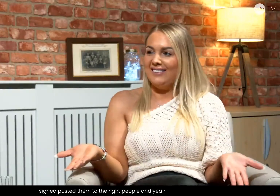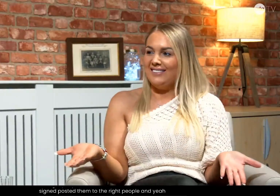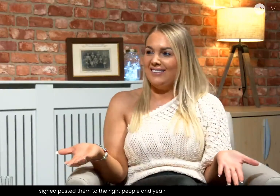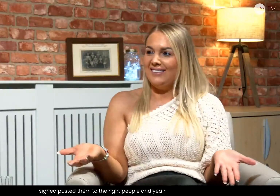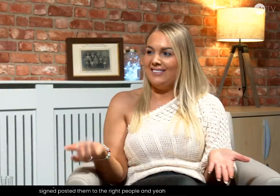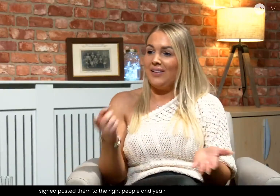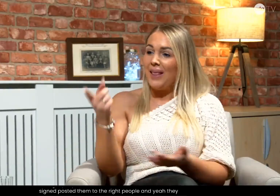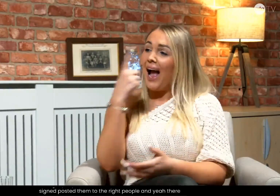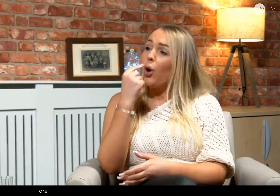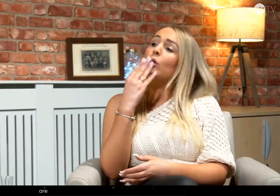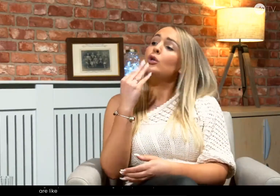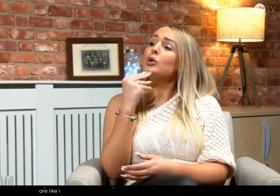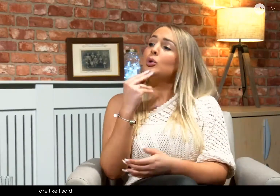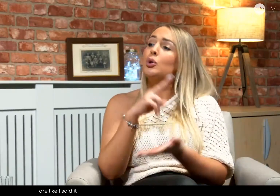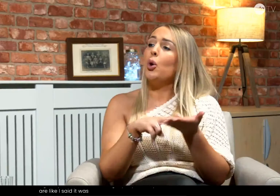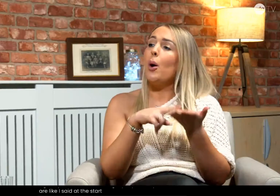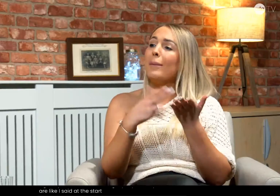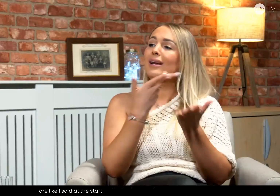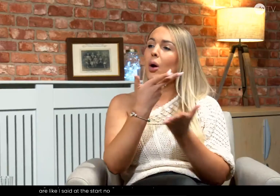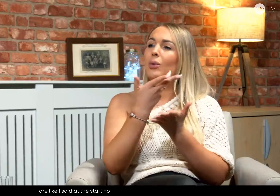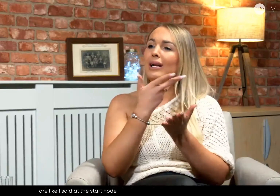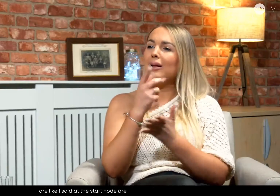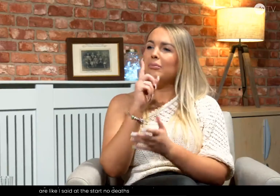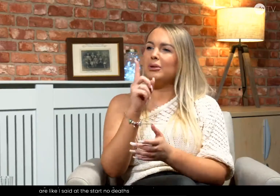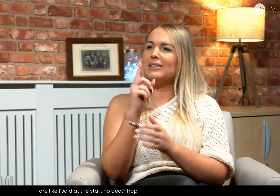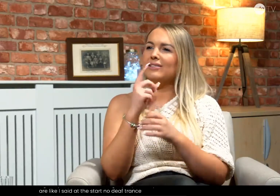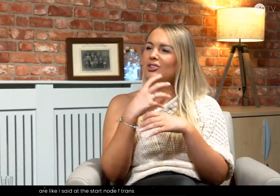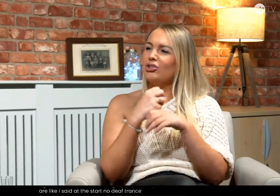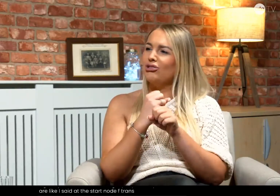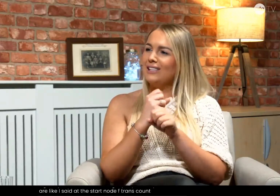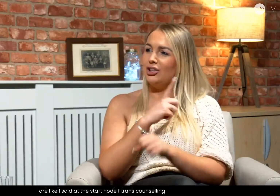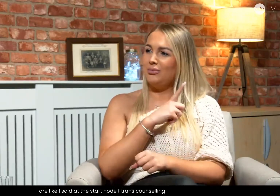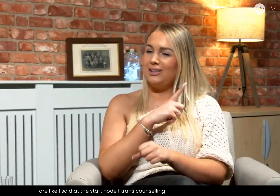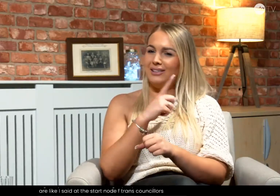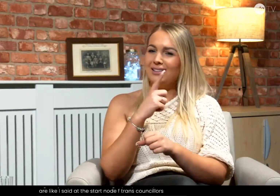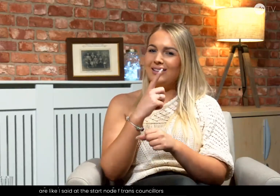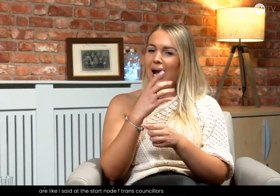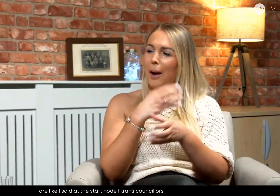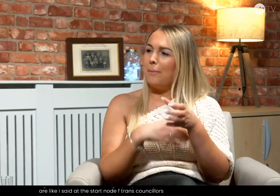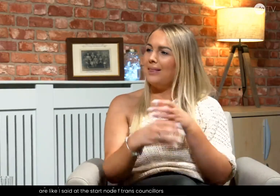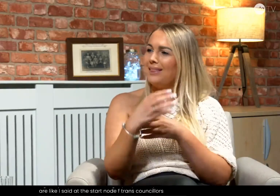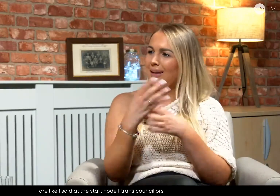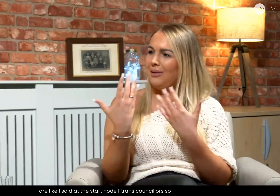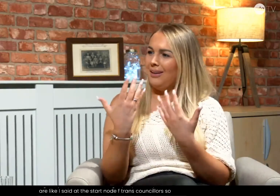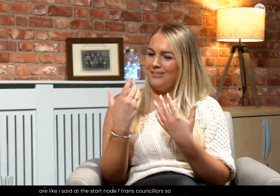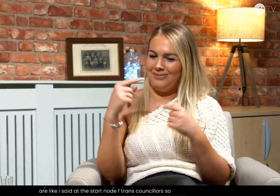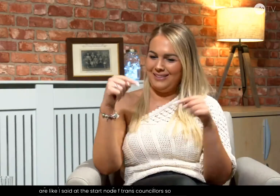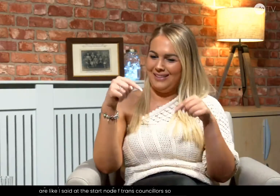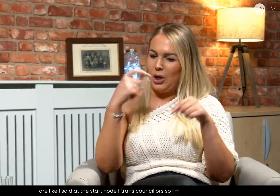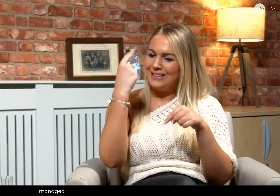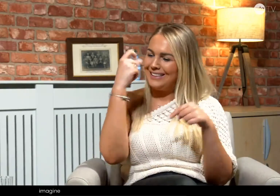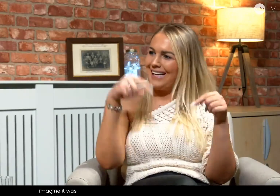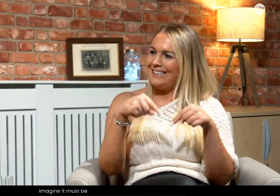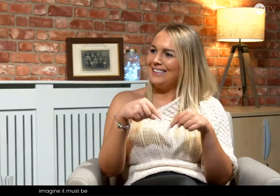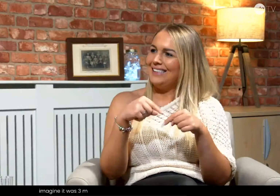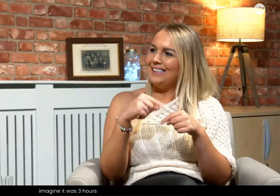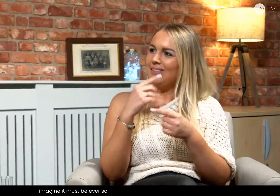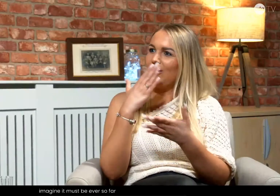at the start, no deaf trans counsellors. So I imagine it must be ever so frustrating, because they can't have